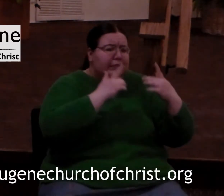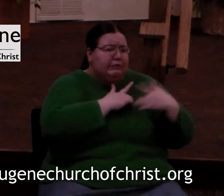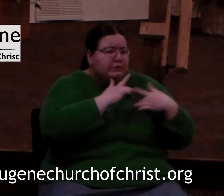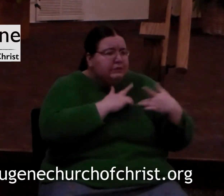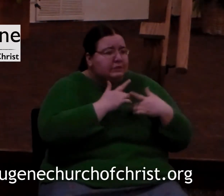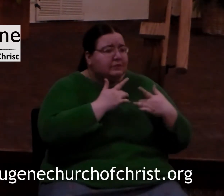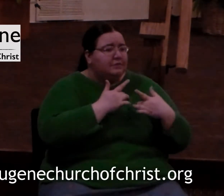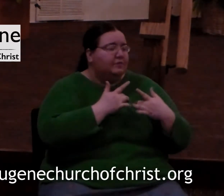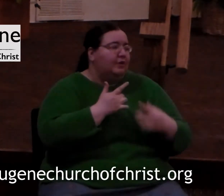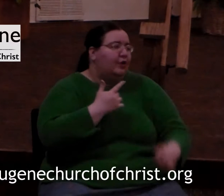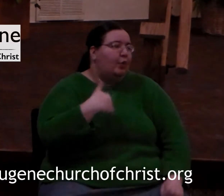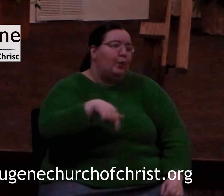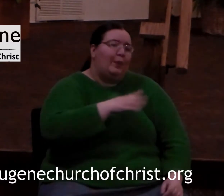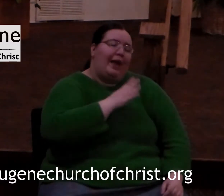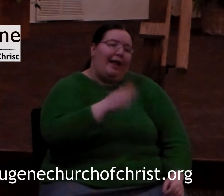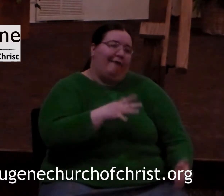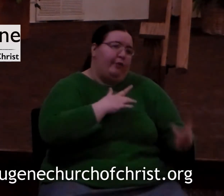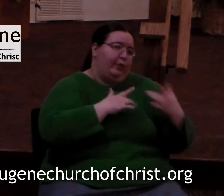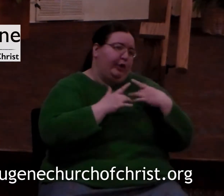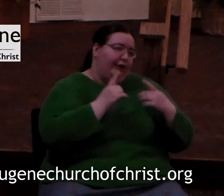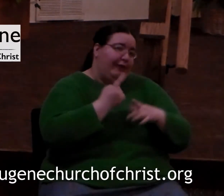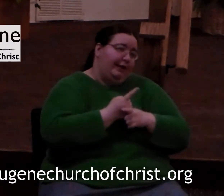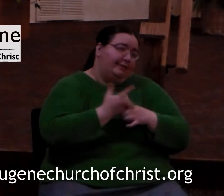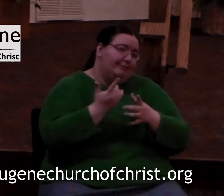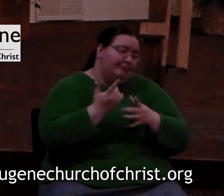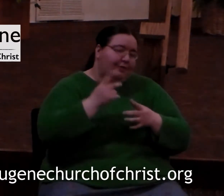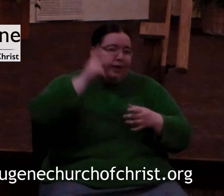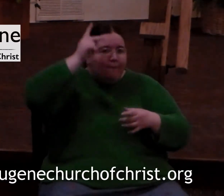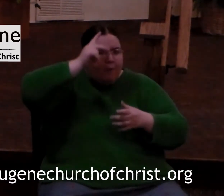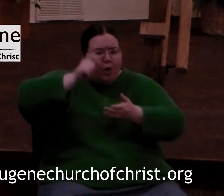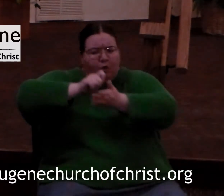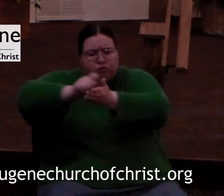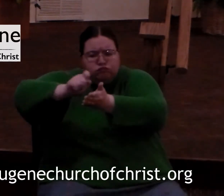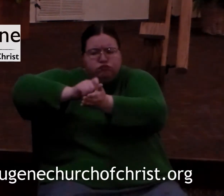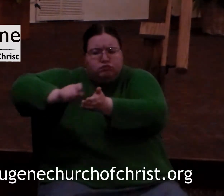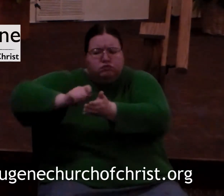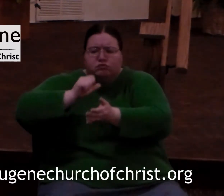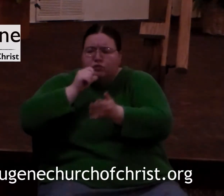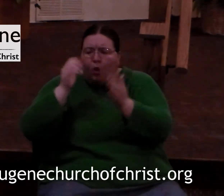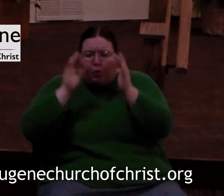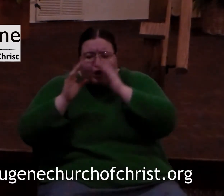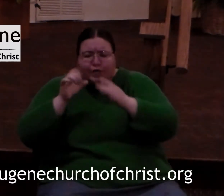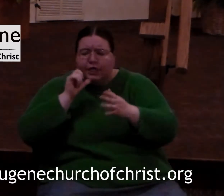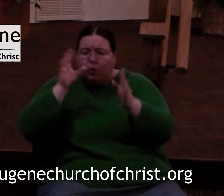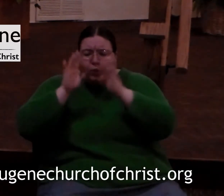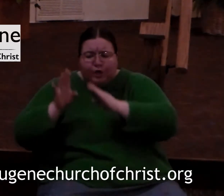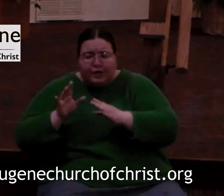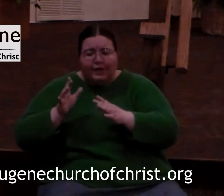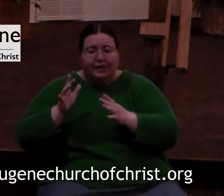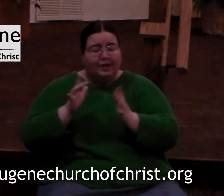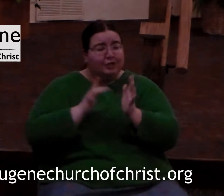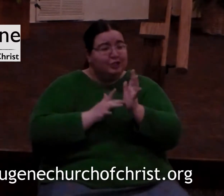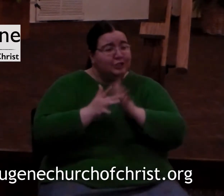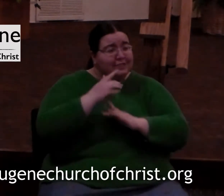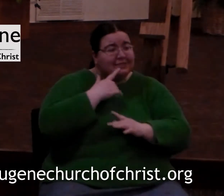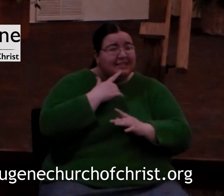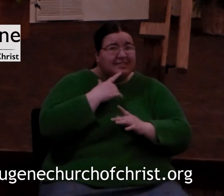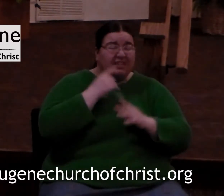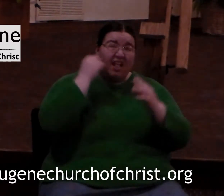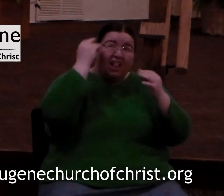similar to fear, but Paul writes quite a bit about not worrying. And Jesus says, consider the birds of the air, flowers of the field.